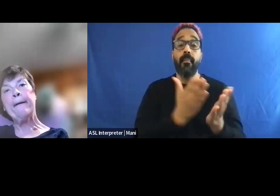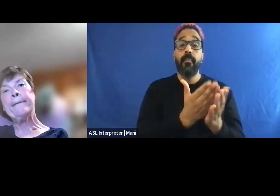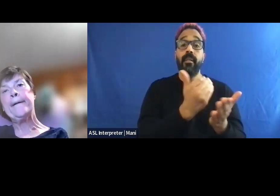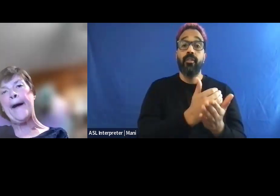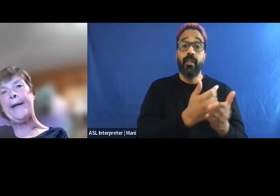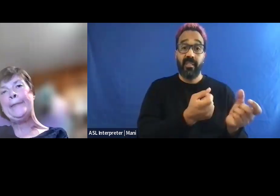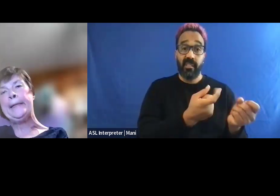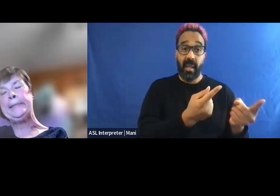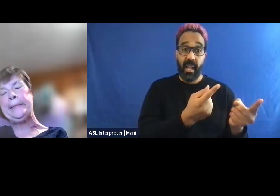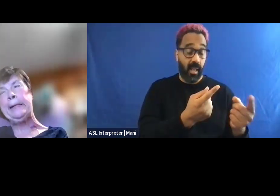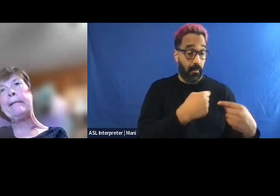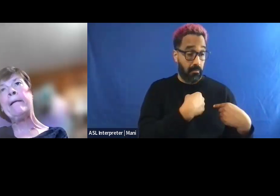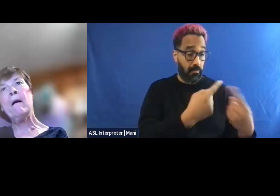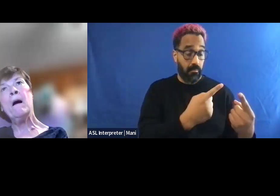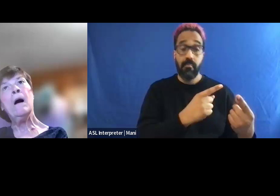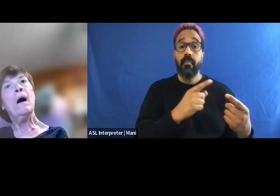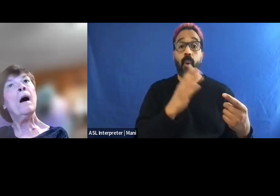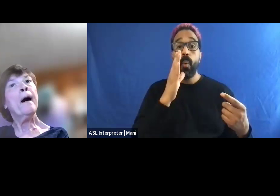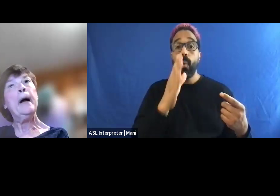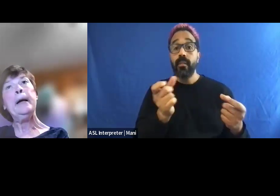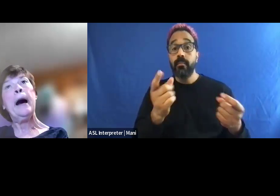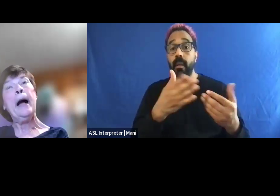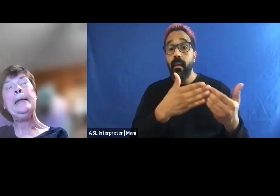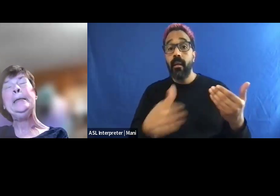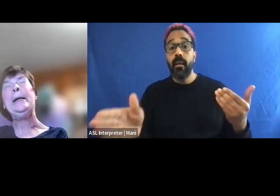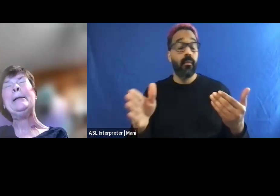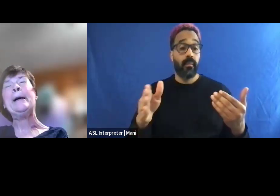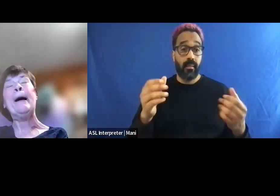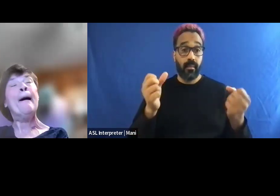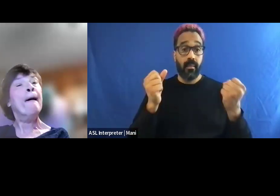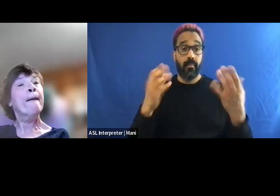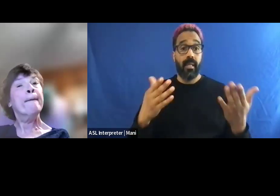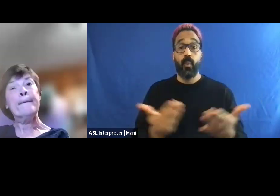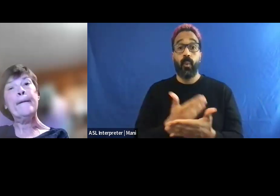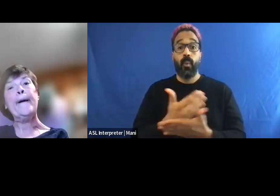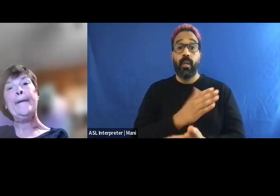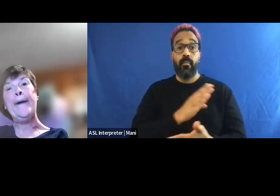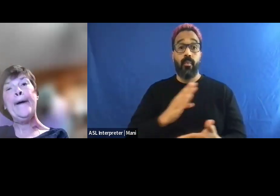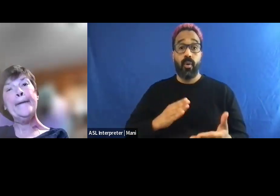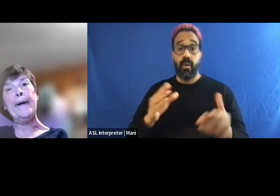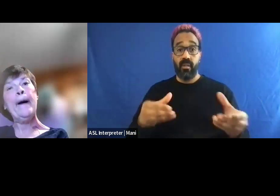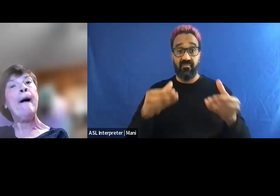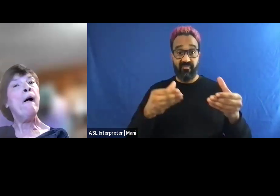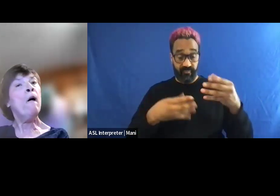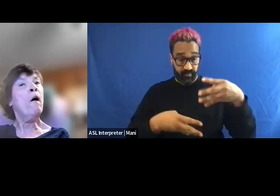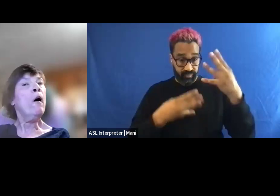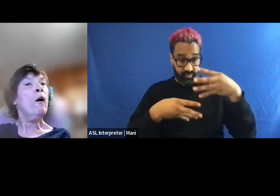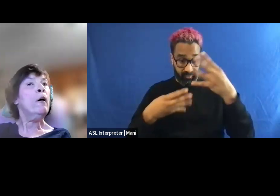be overwhelming to a new board